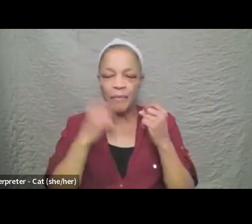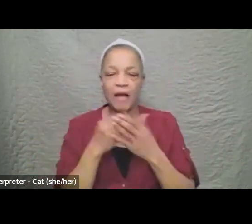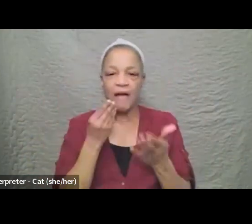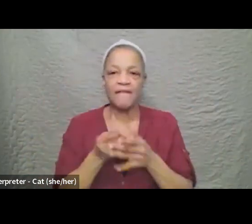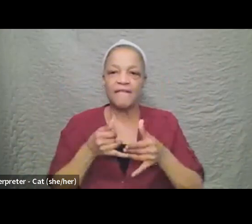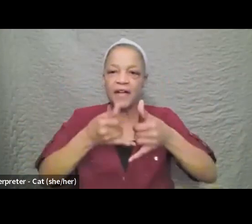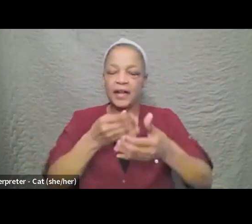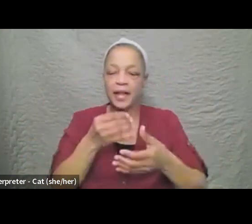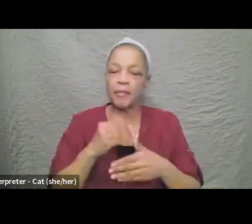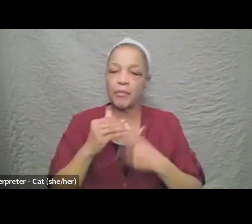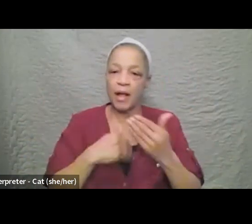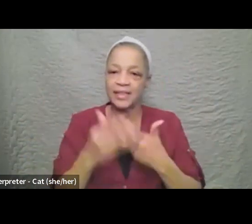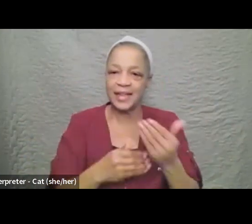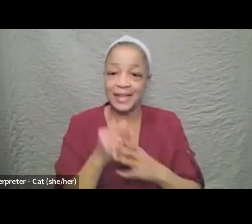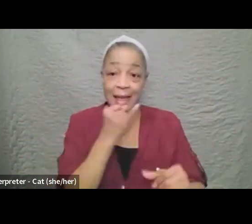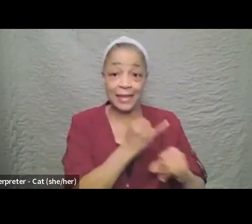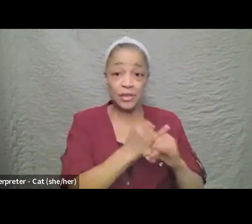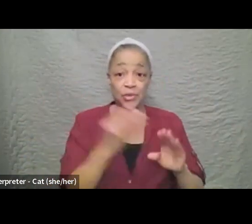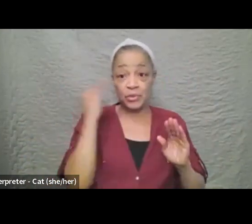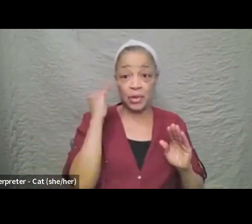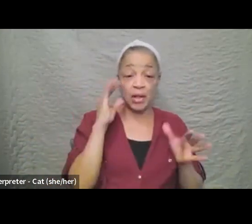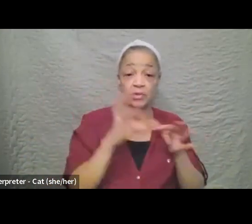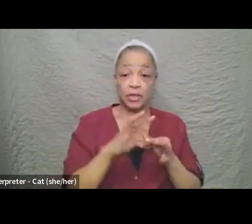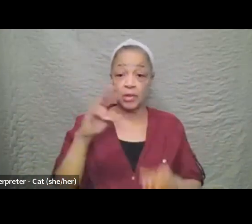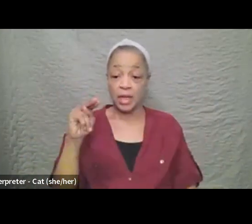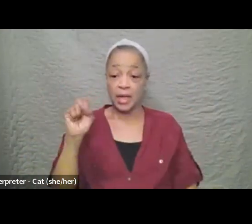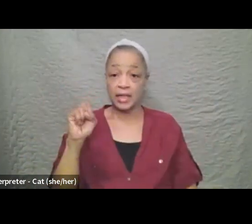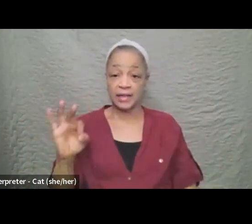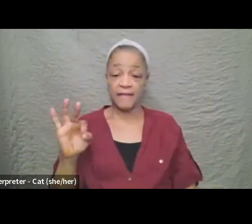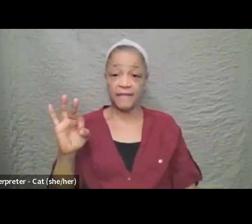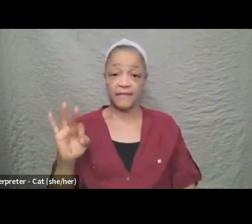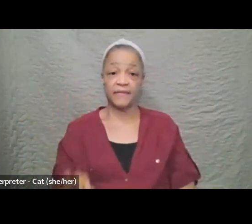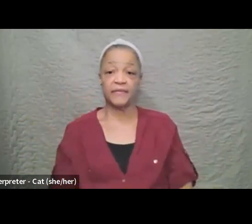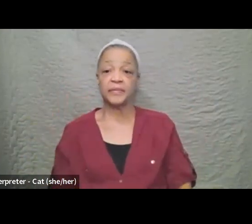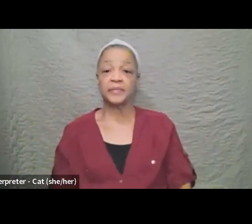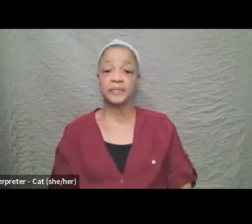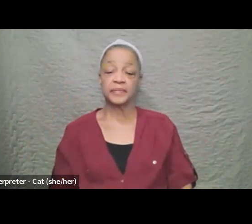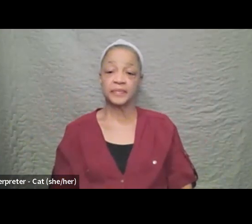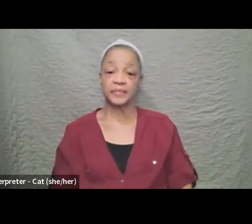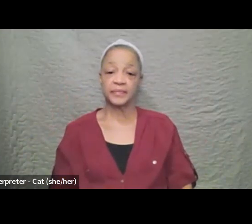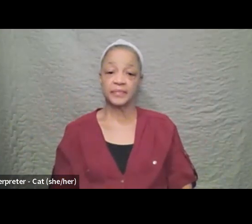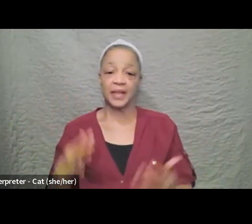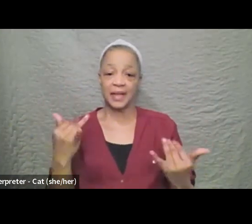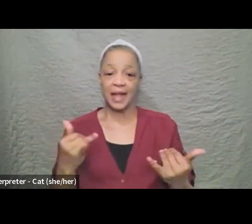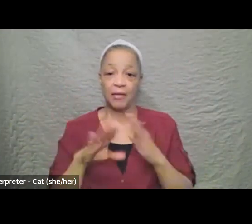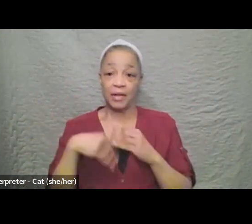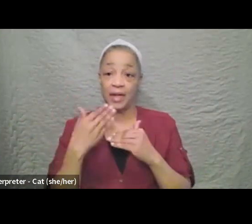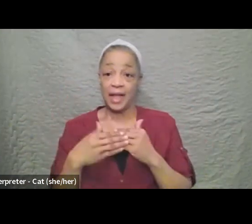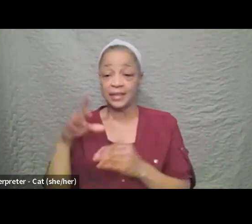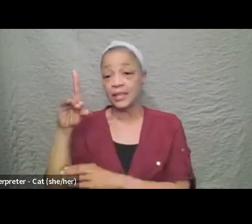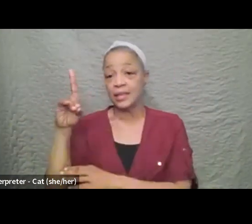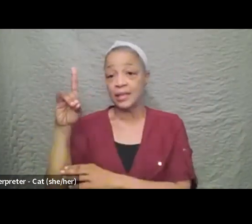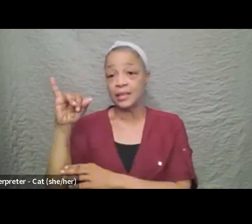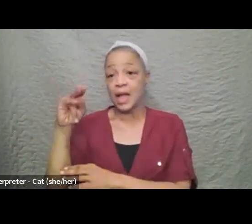process and institutional knowledge of NSF. And now we're going to hear from Diane Miller, who